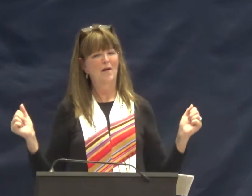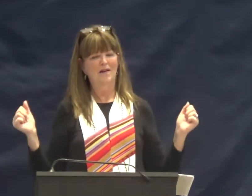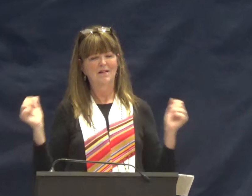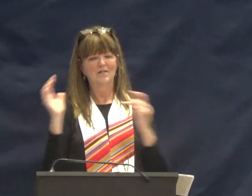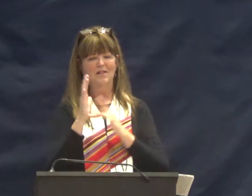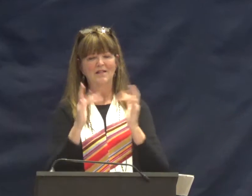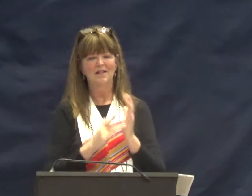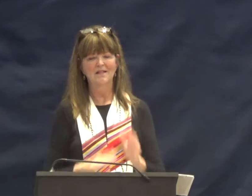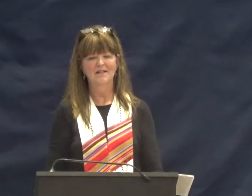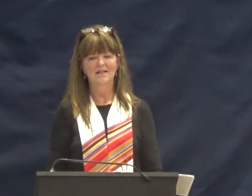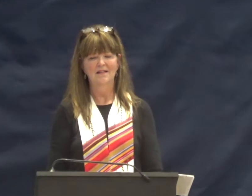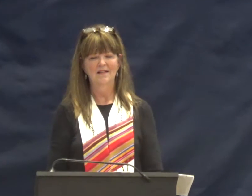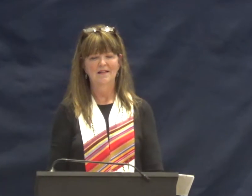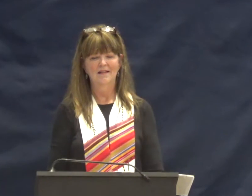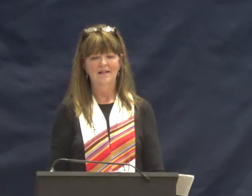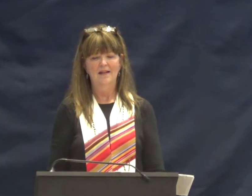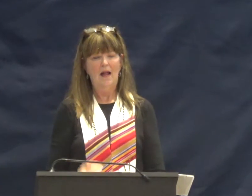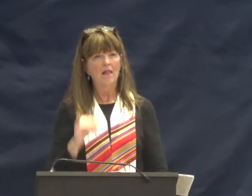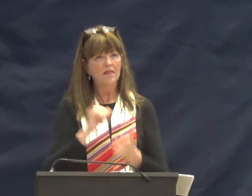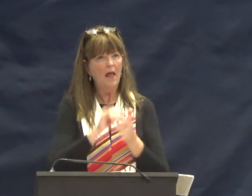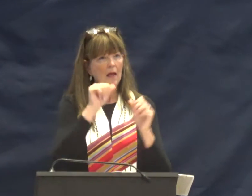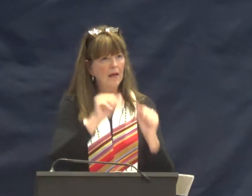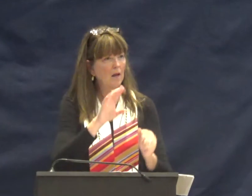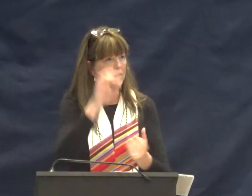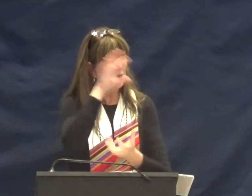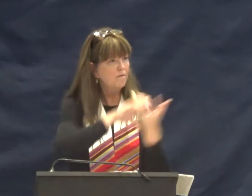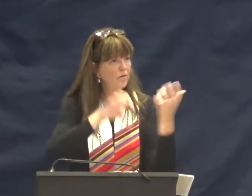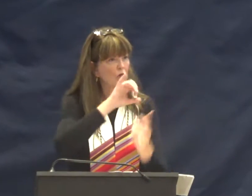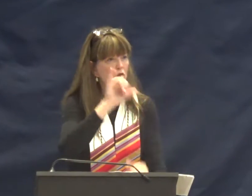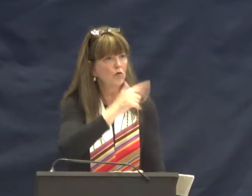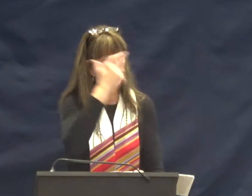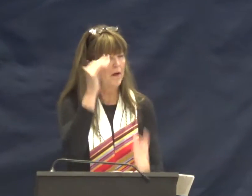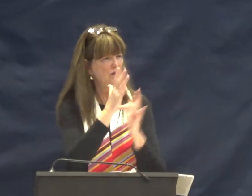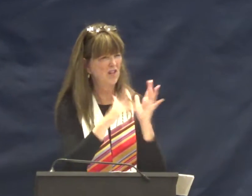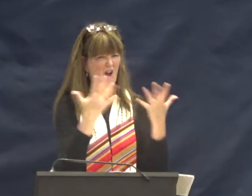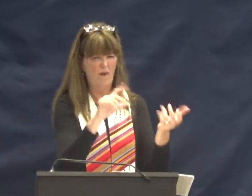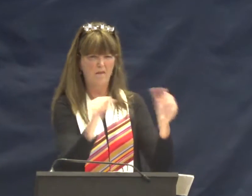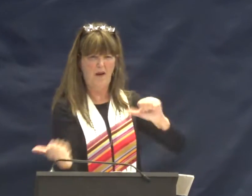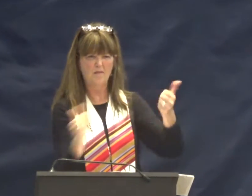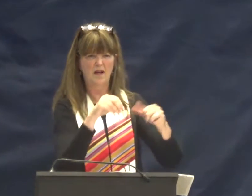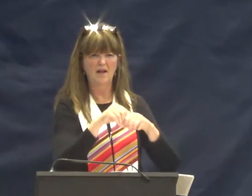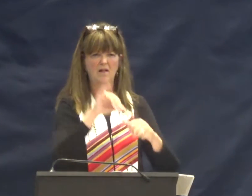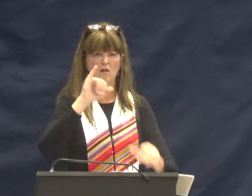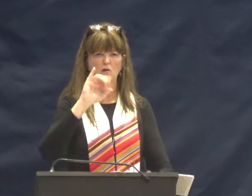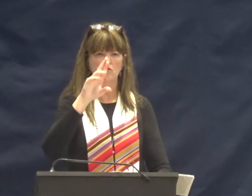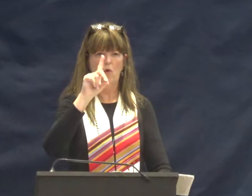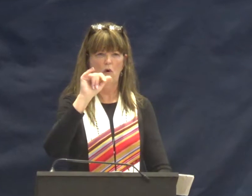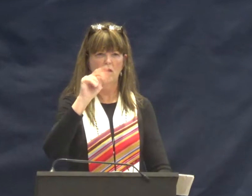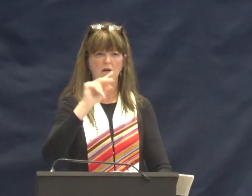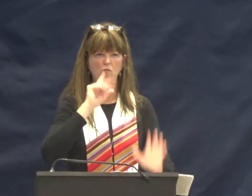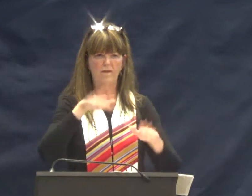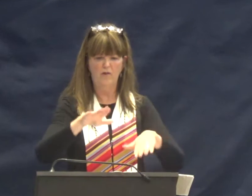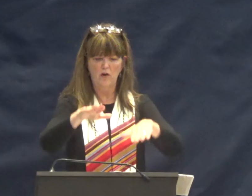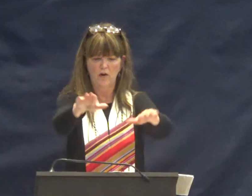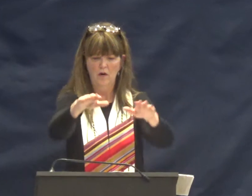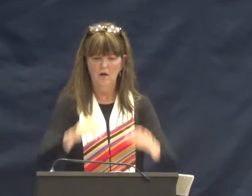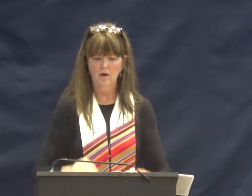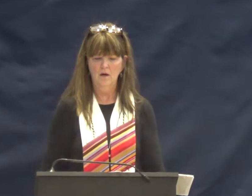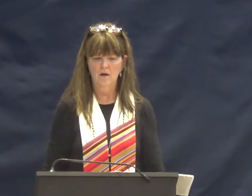And he was very transparent. He said, I will be going through a great deal of stress because of that for me to face. You